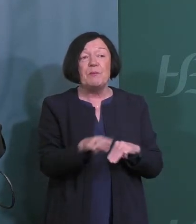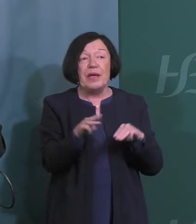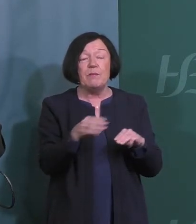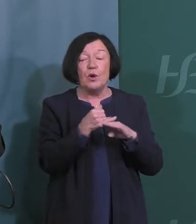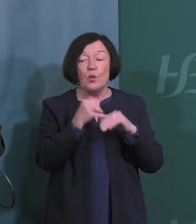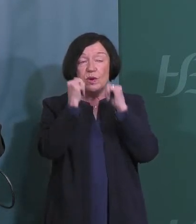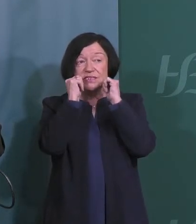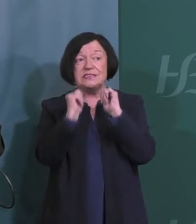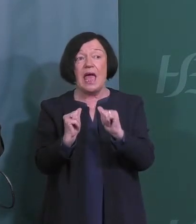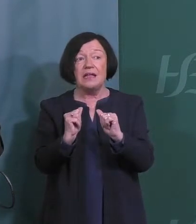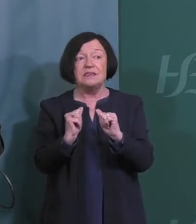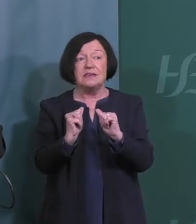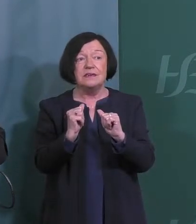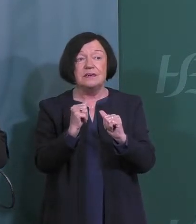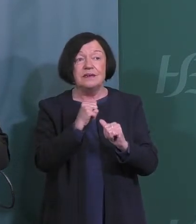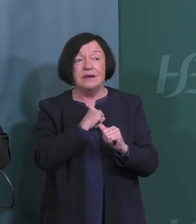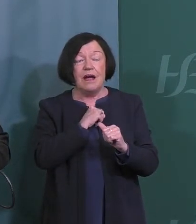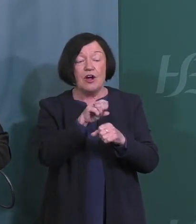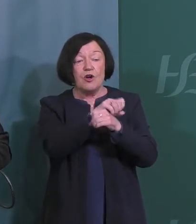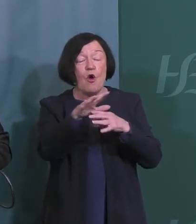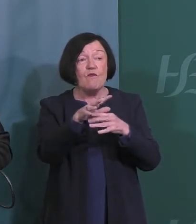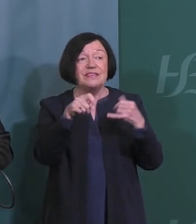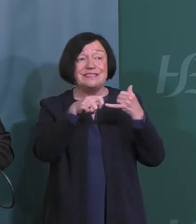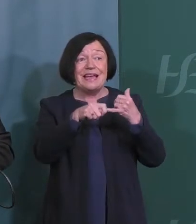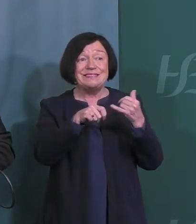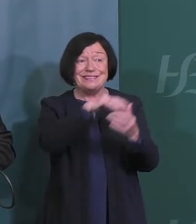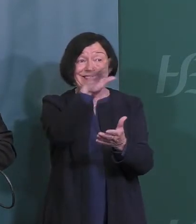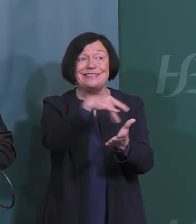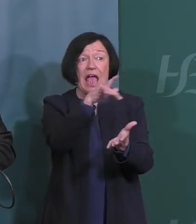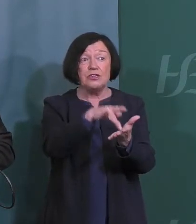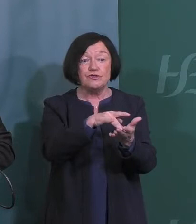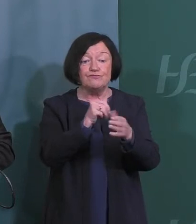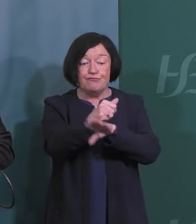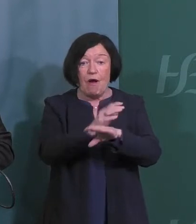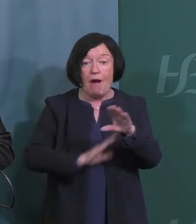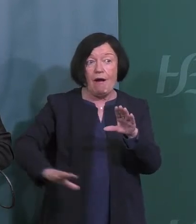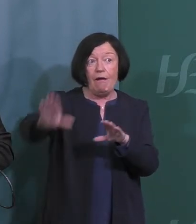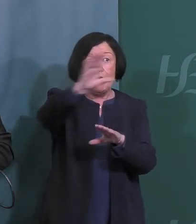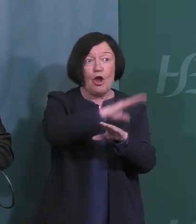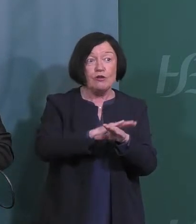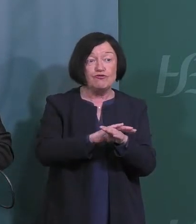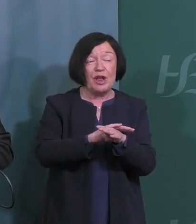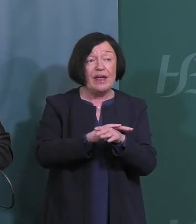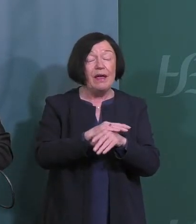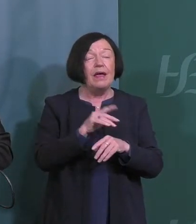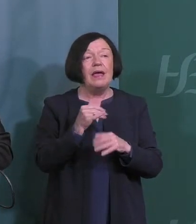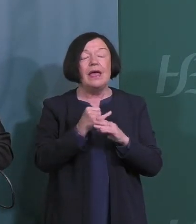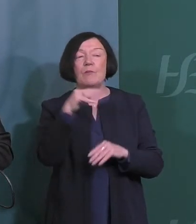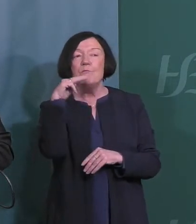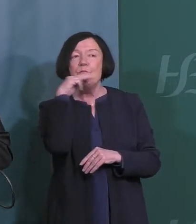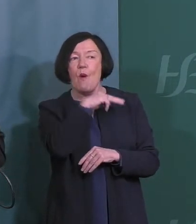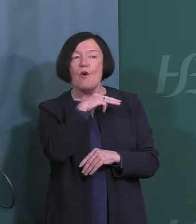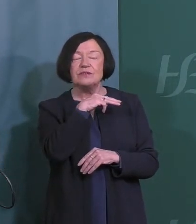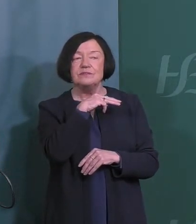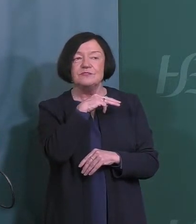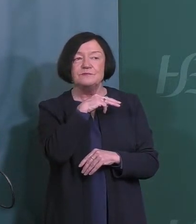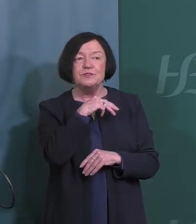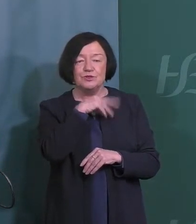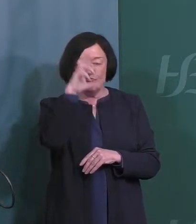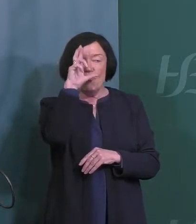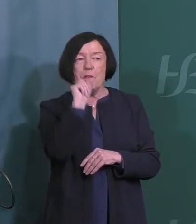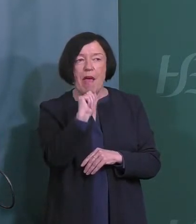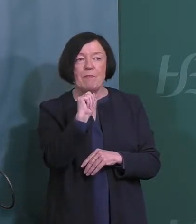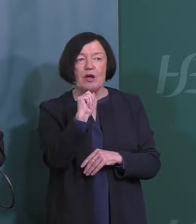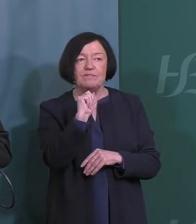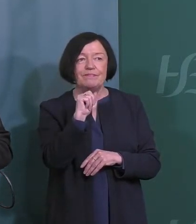who attended our COVID testing centres across the country. And I think it's important to always